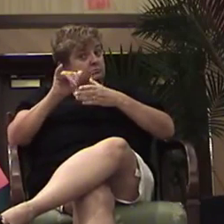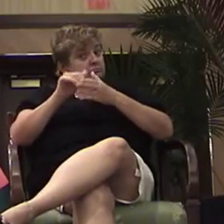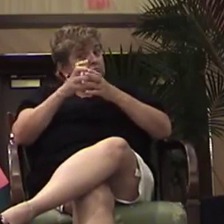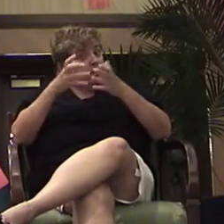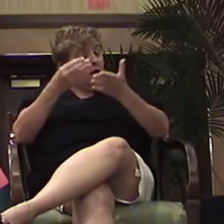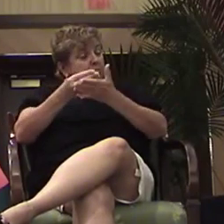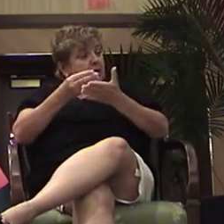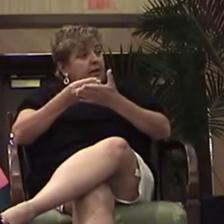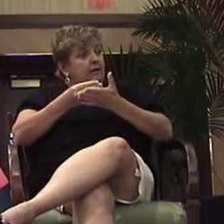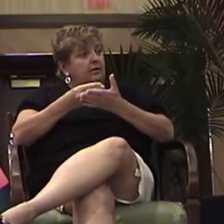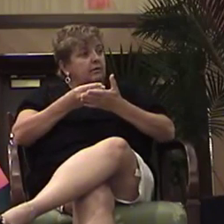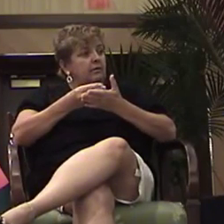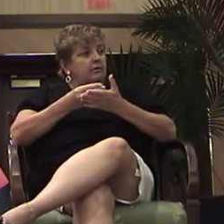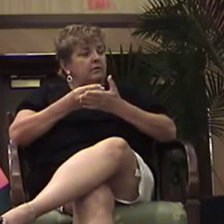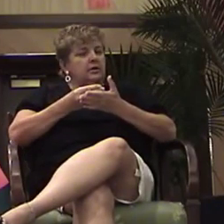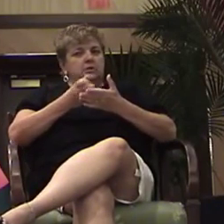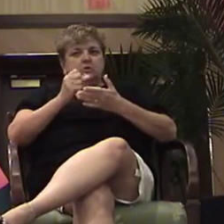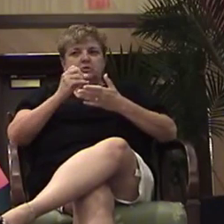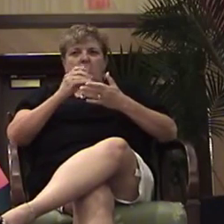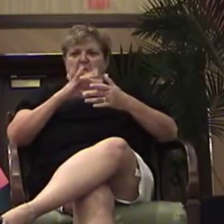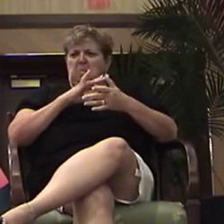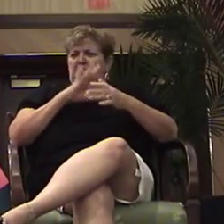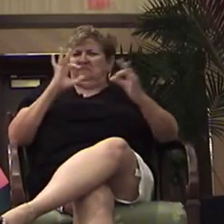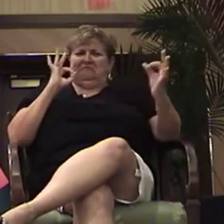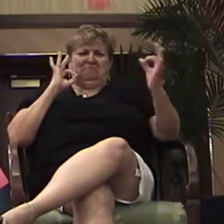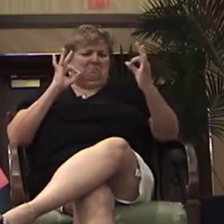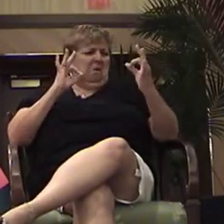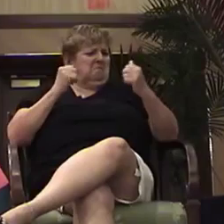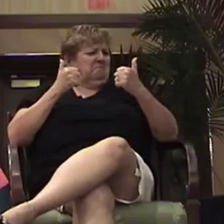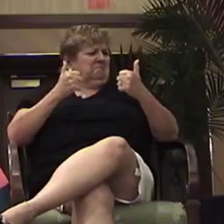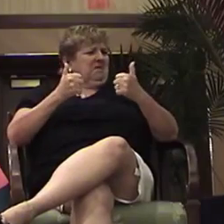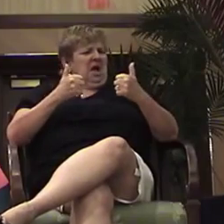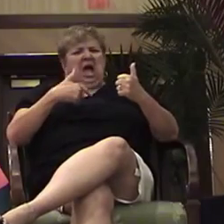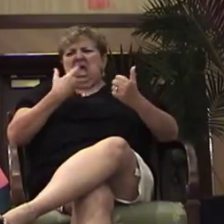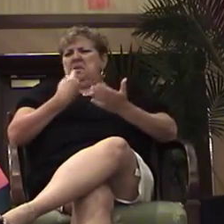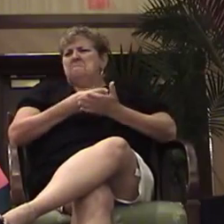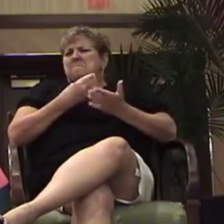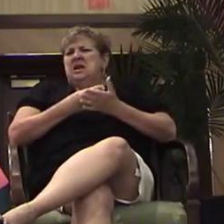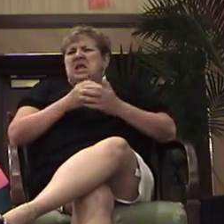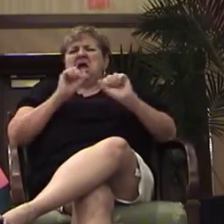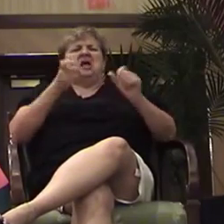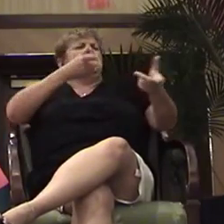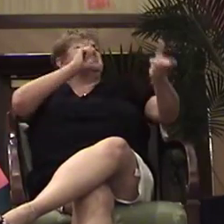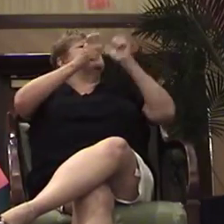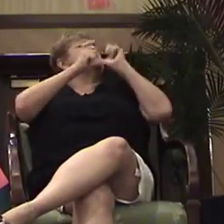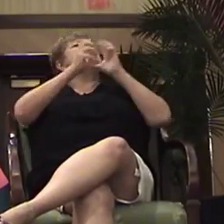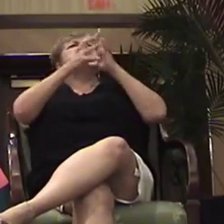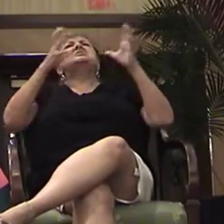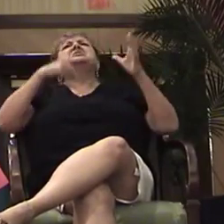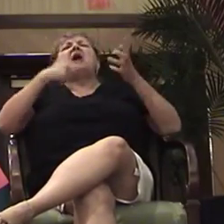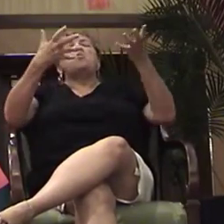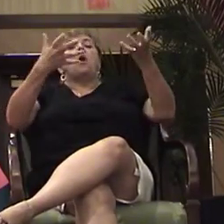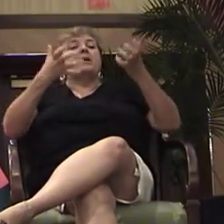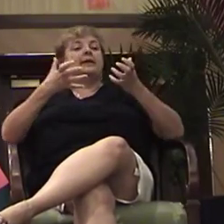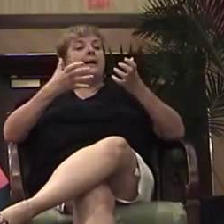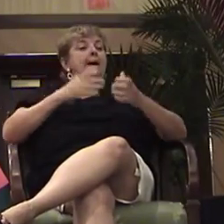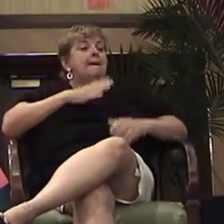I was flying high. Boy, I had money. I could drink as much as I wanted. My mother had thrown me